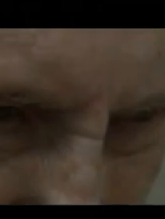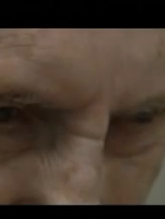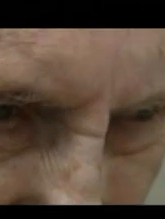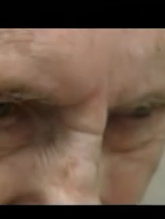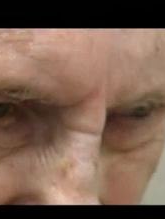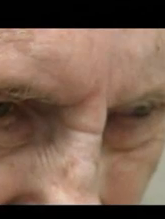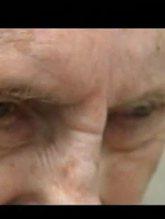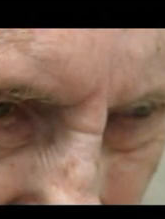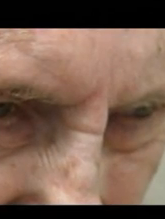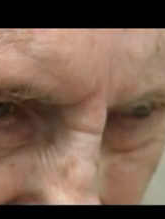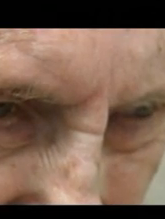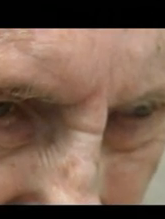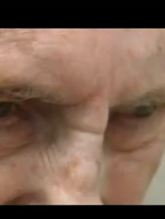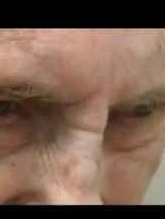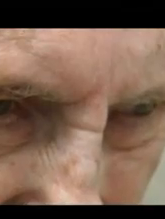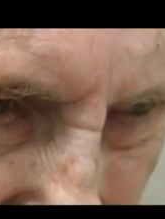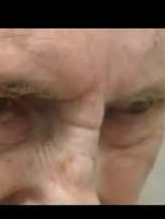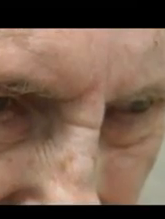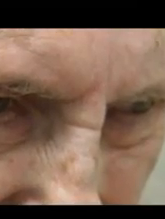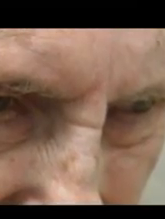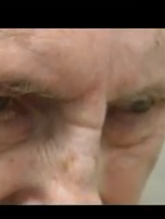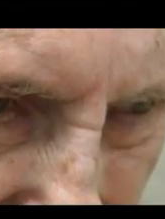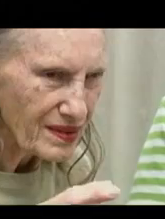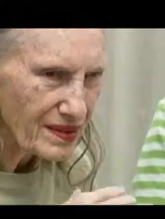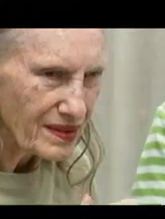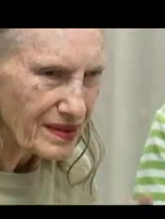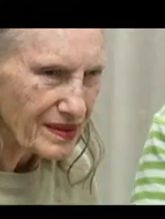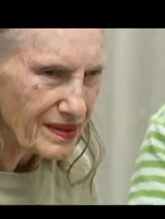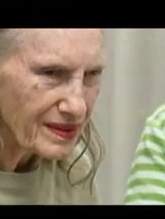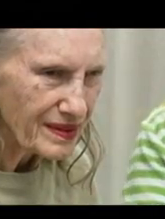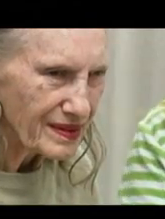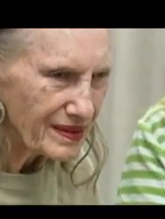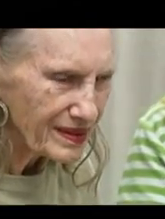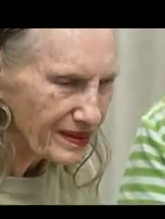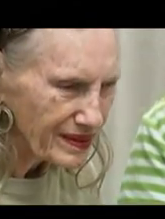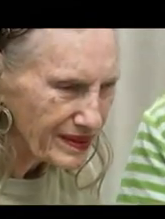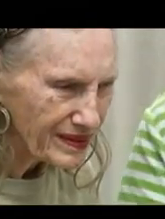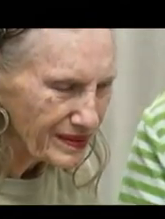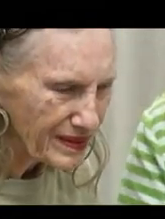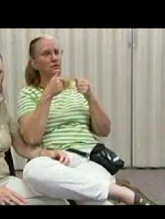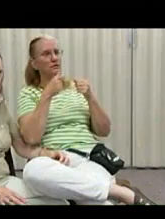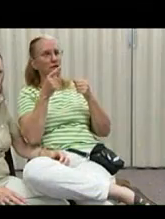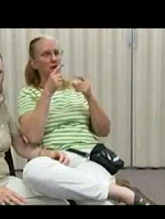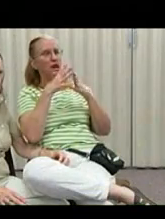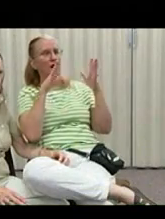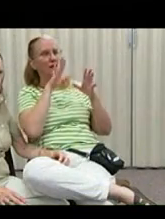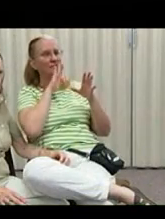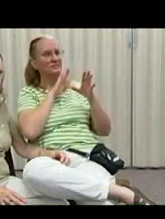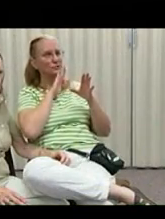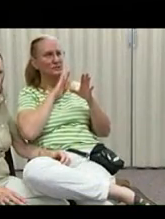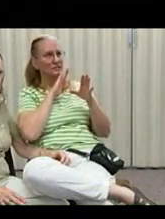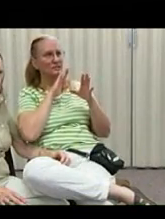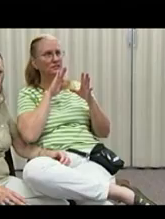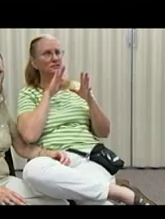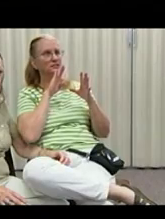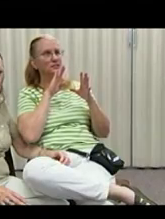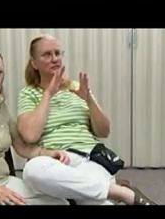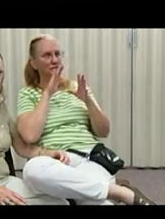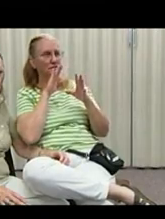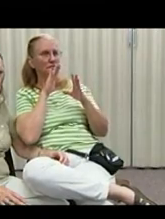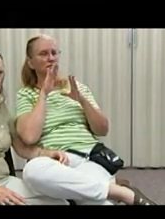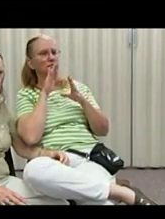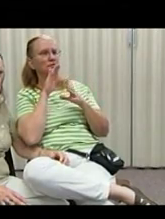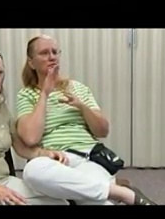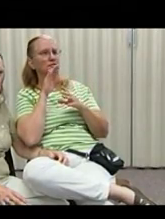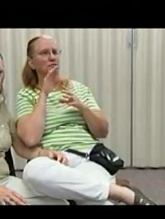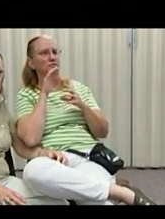That's the world 82-year-old Betty Palmer lives in every day. She was born deaf and went blind in her 40s. There was a lot of